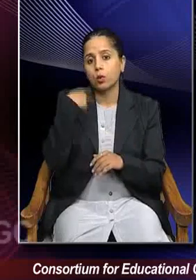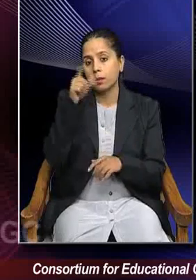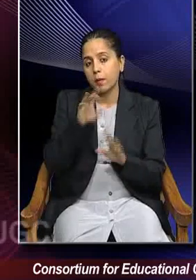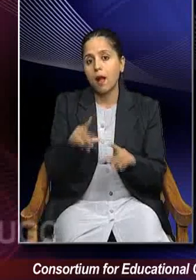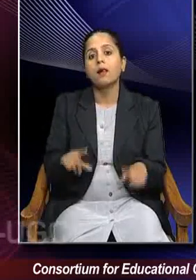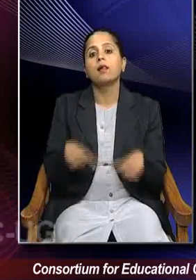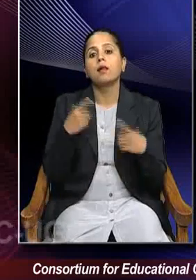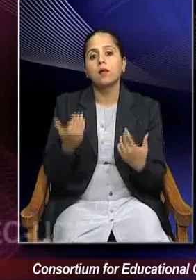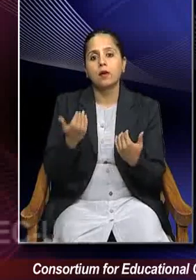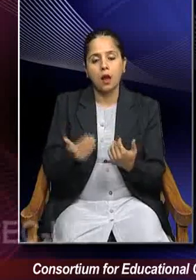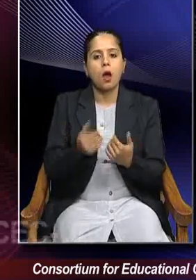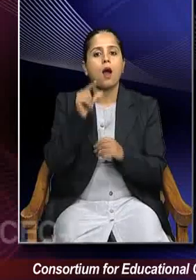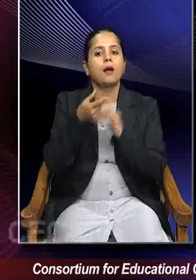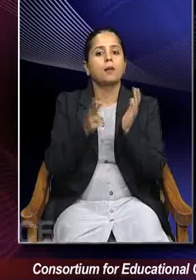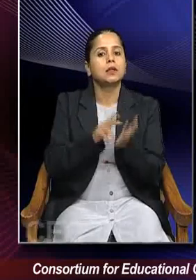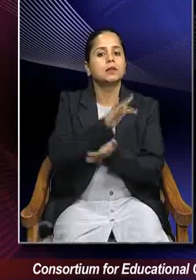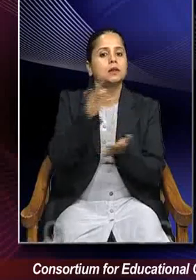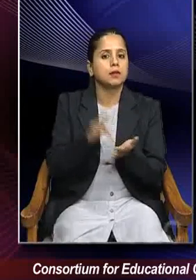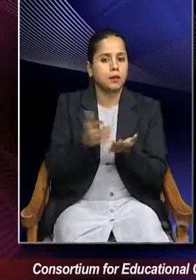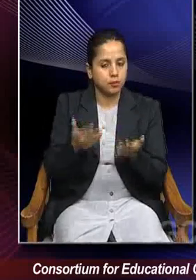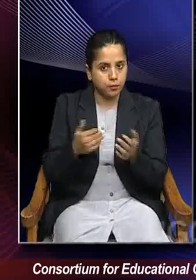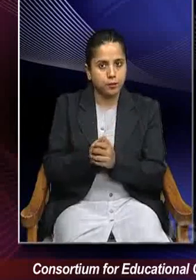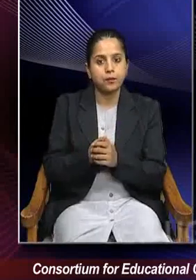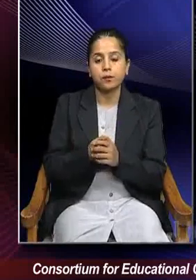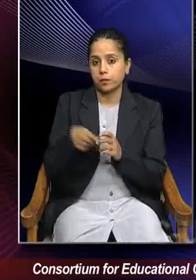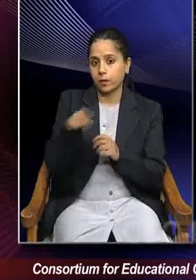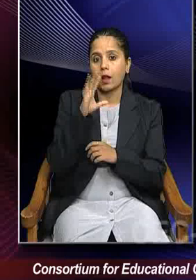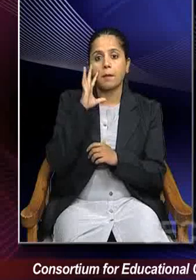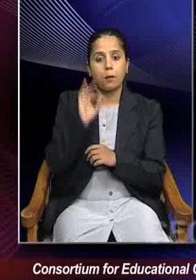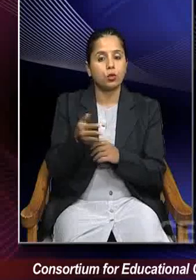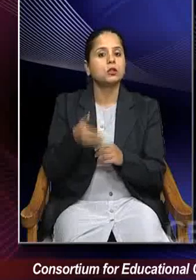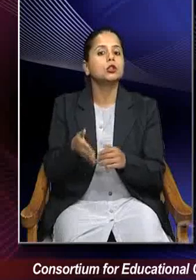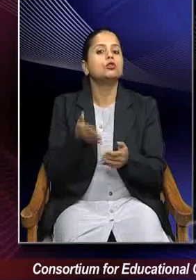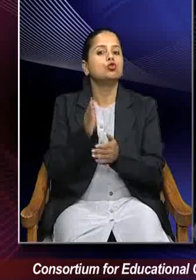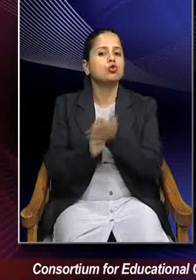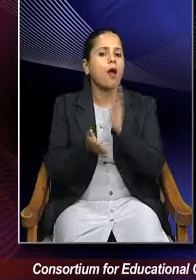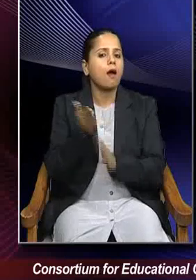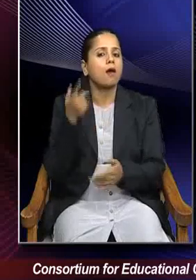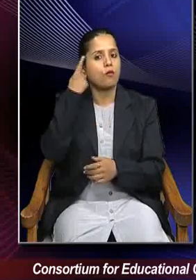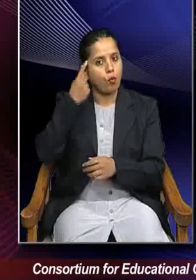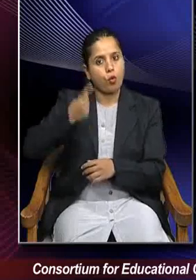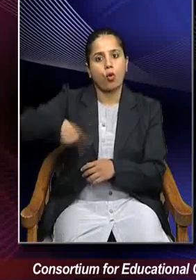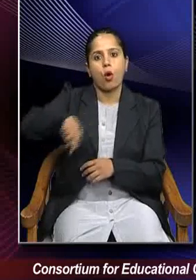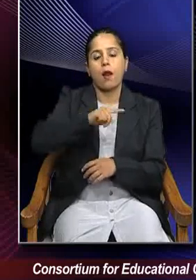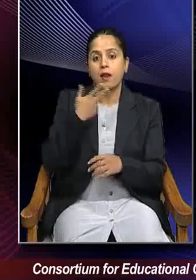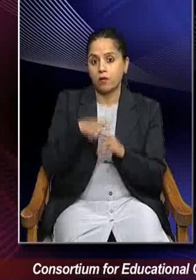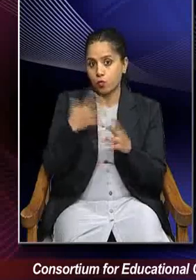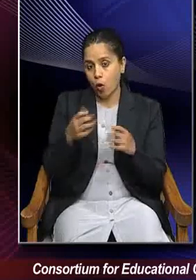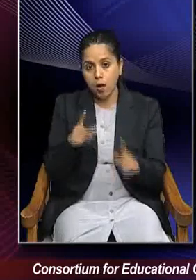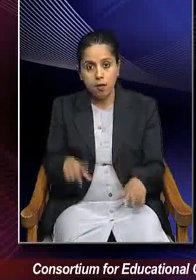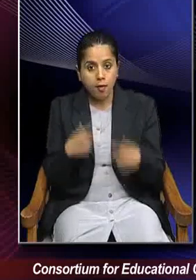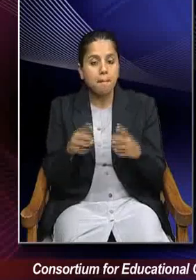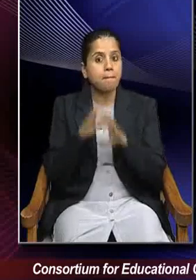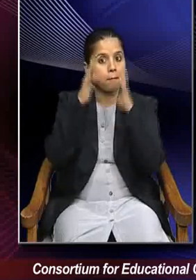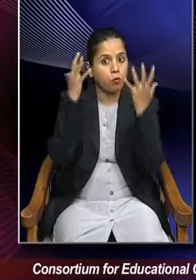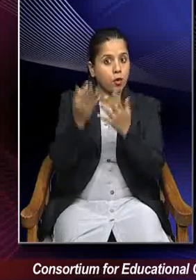in these urban centers. And so that is an important challenge for us if we were to live and make the